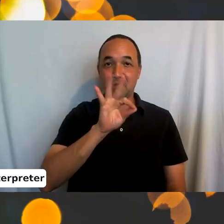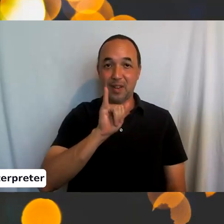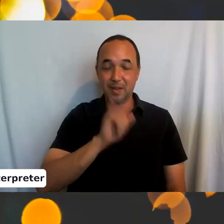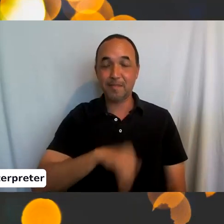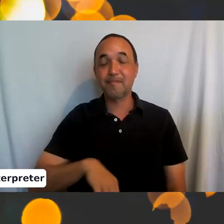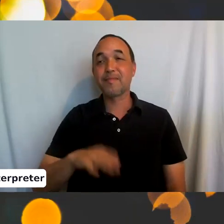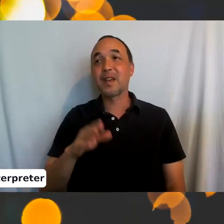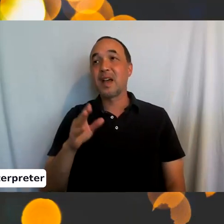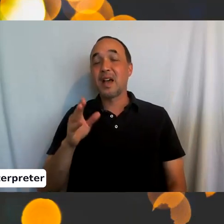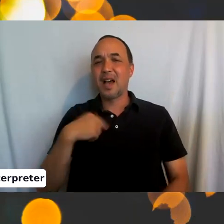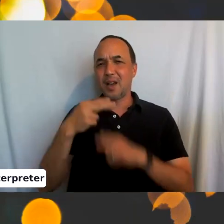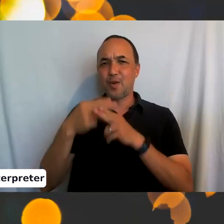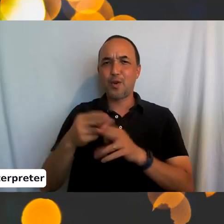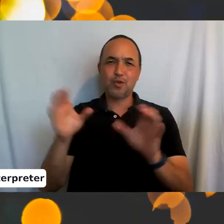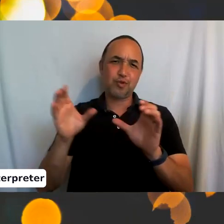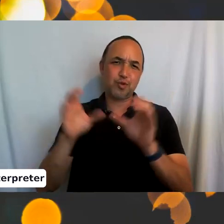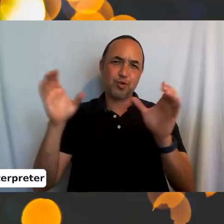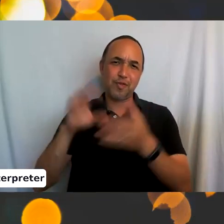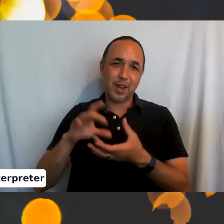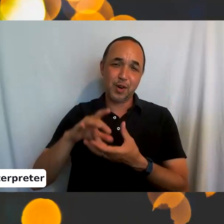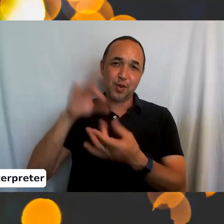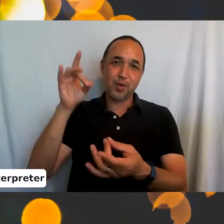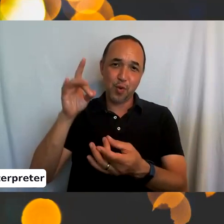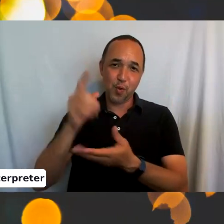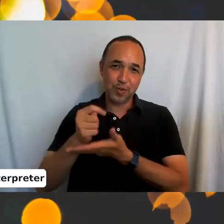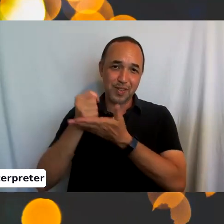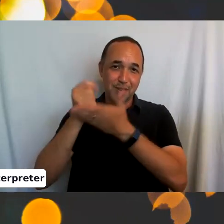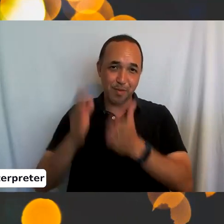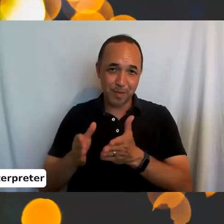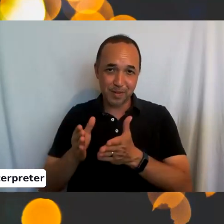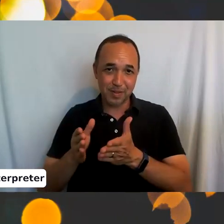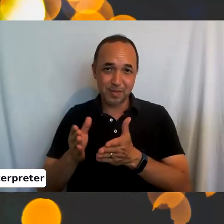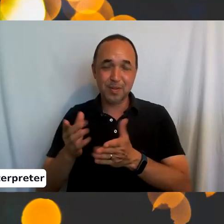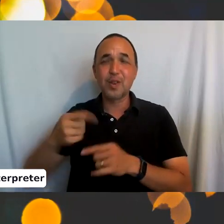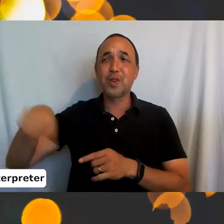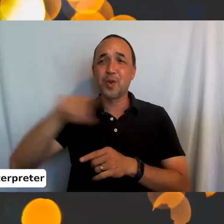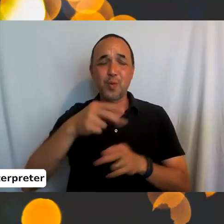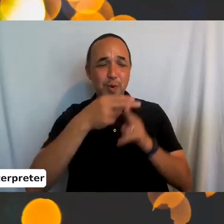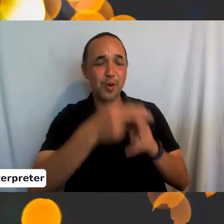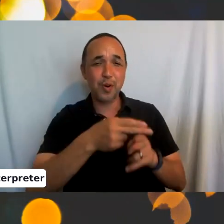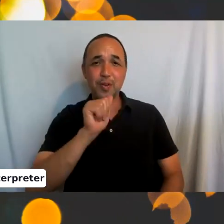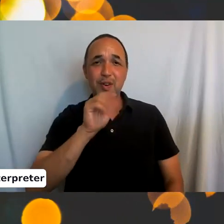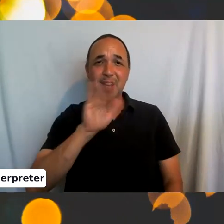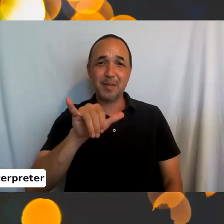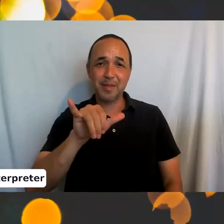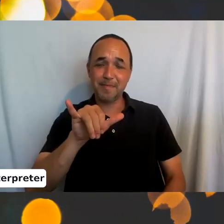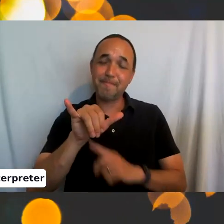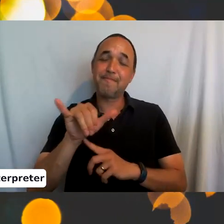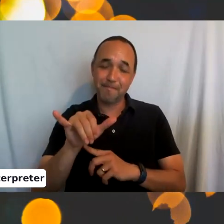ghost therapist. You call her Amy Bruni. Let's bring Amy in now, shall